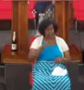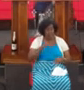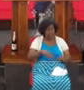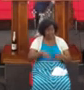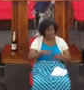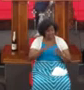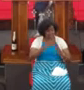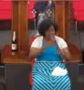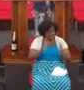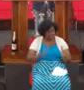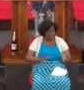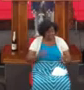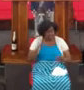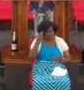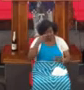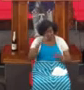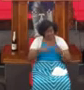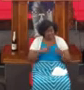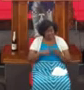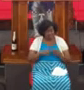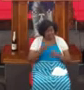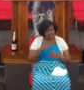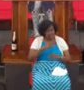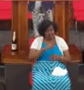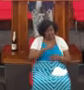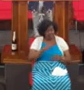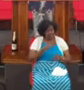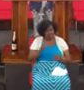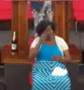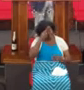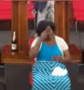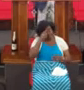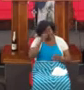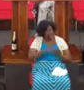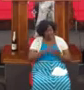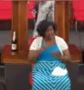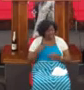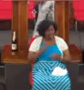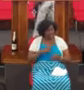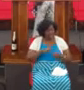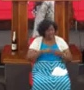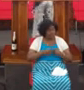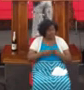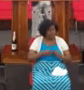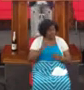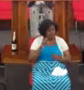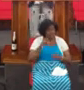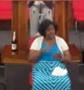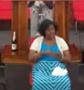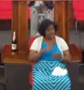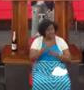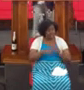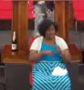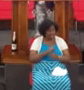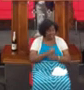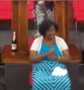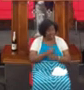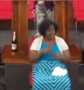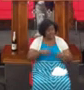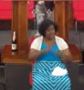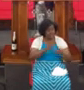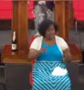house and worry about what the Pharisees and state was thinking. That's our problem in 2021 as Christians. We get into a place